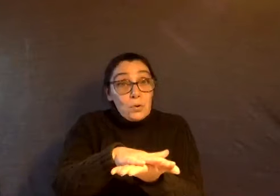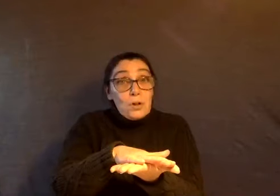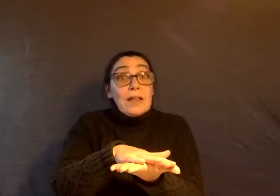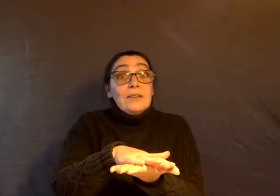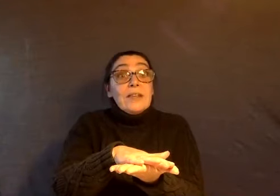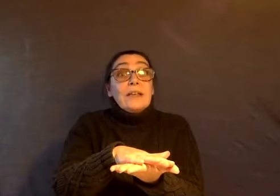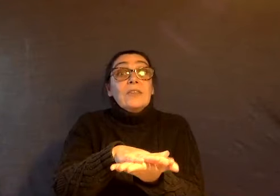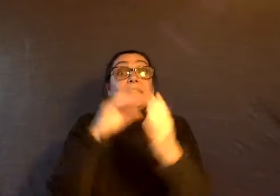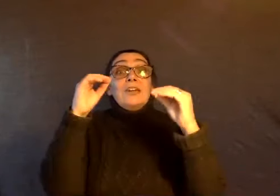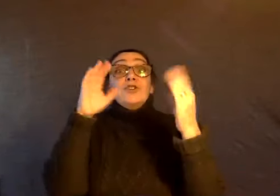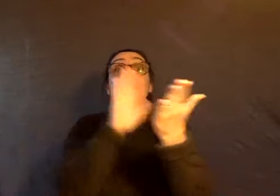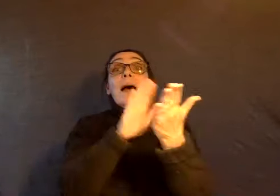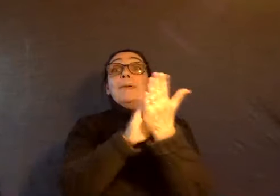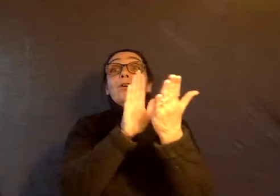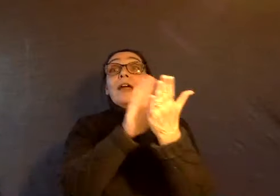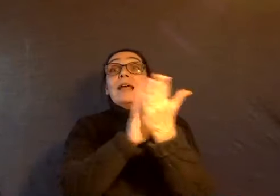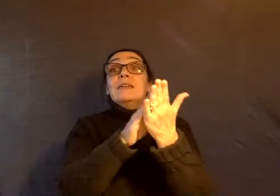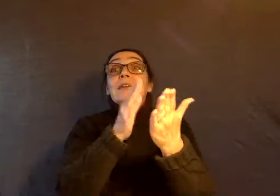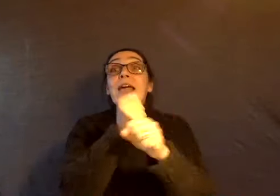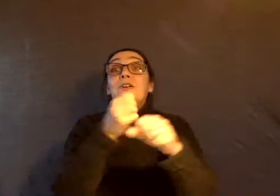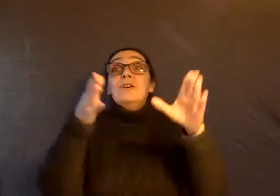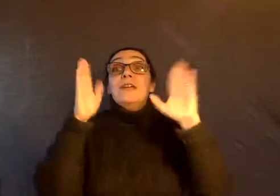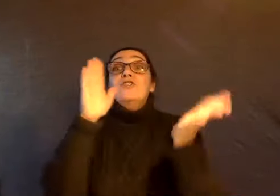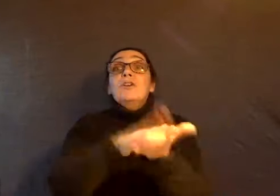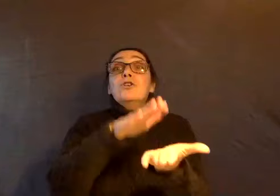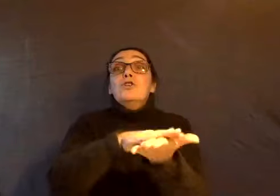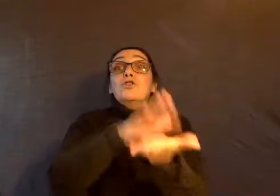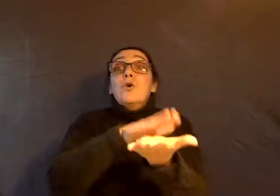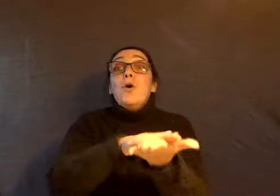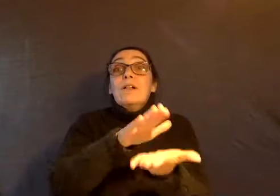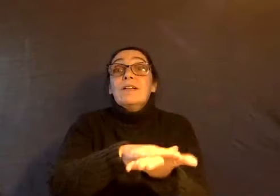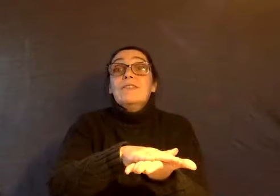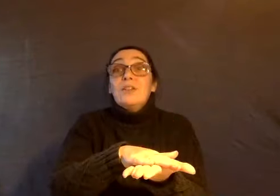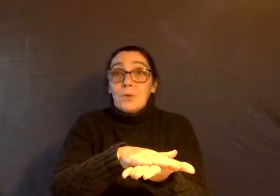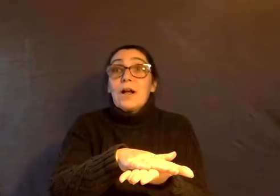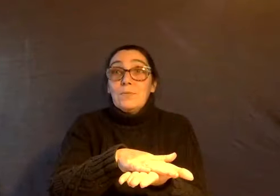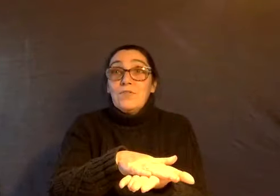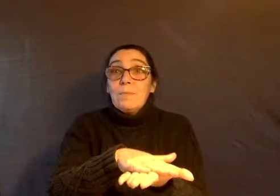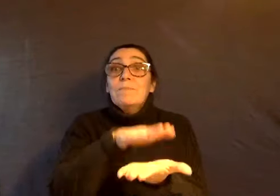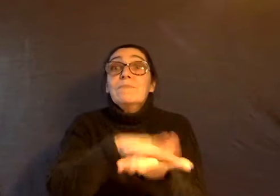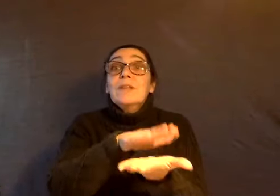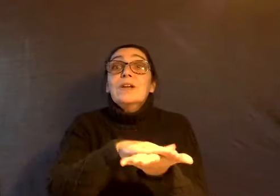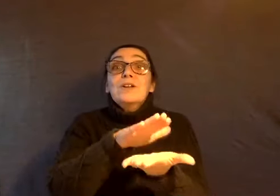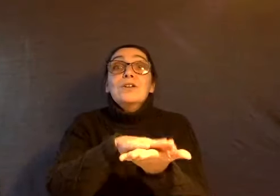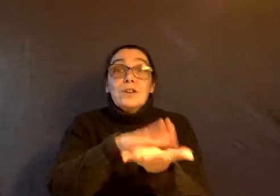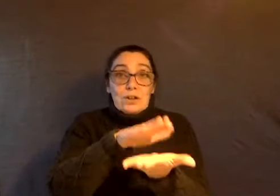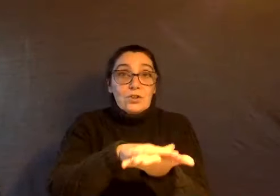School is like the teacher clapping her hands to get your attention. School, that's where it comes from.